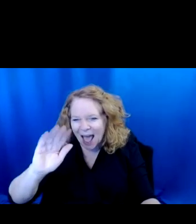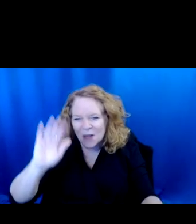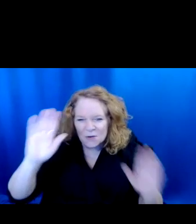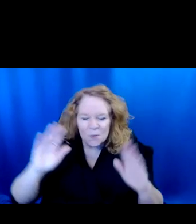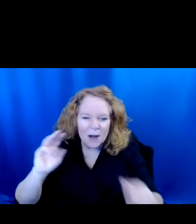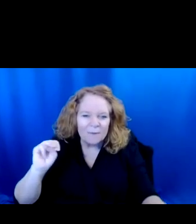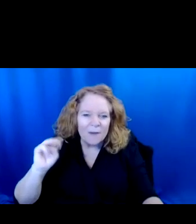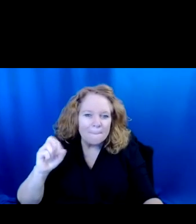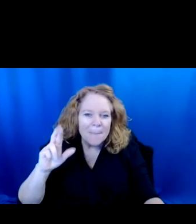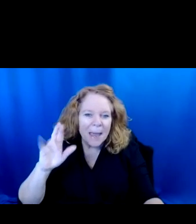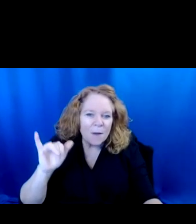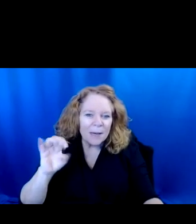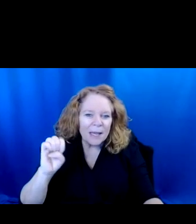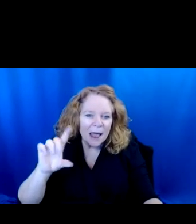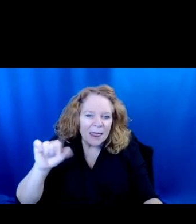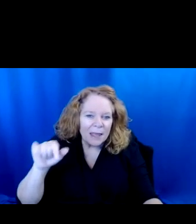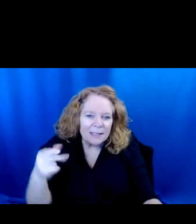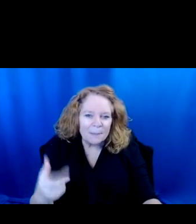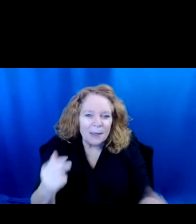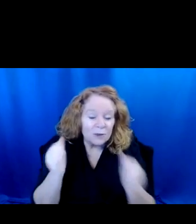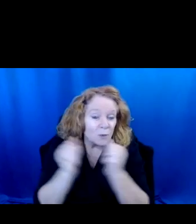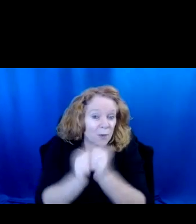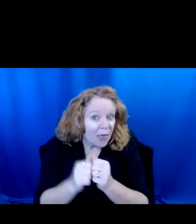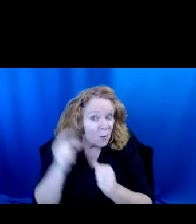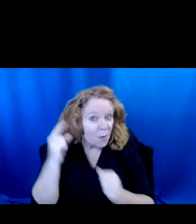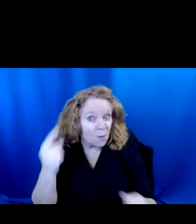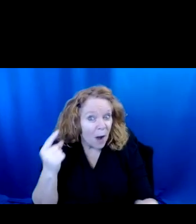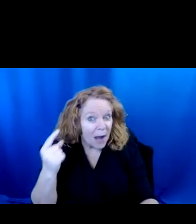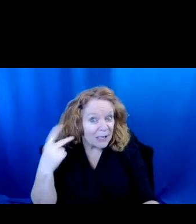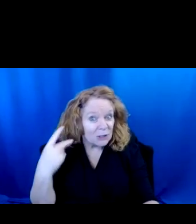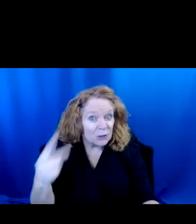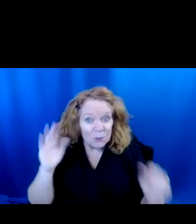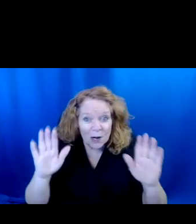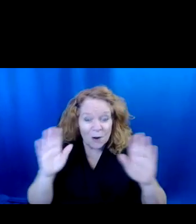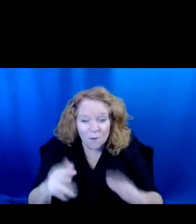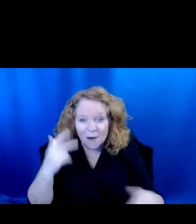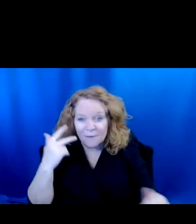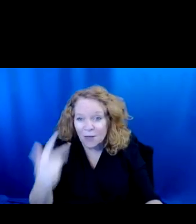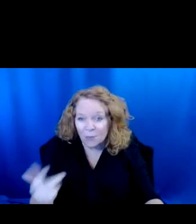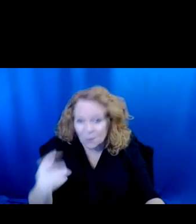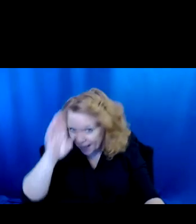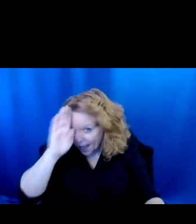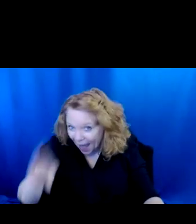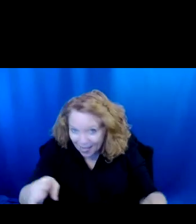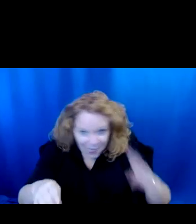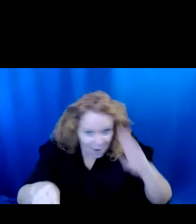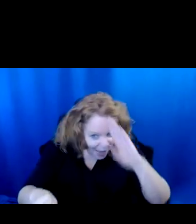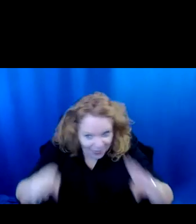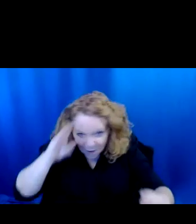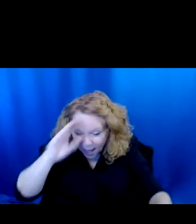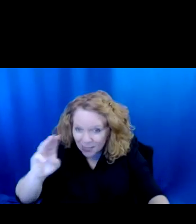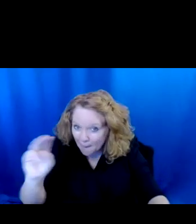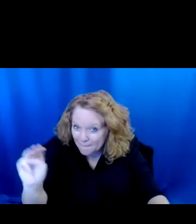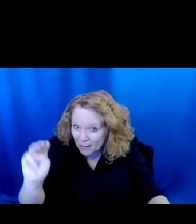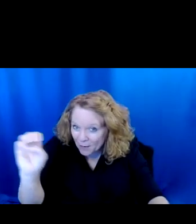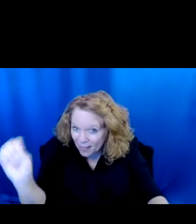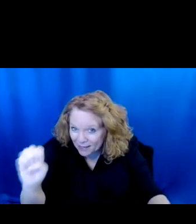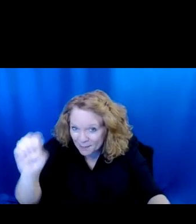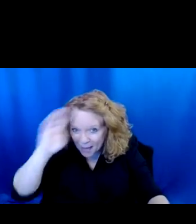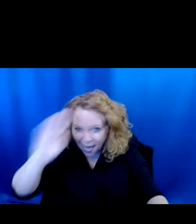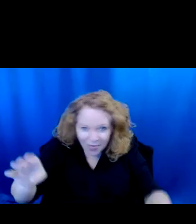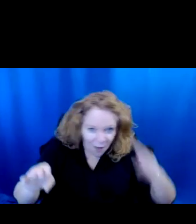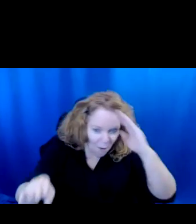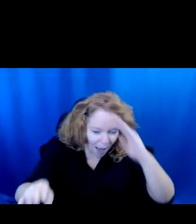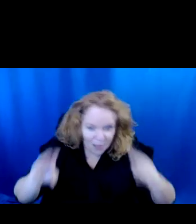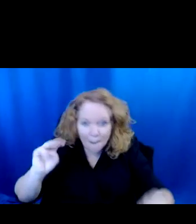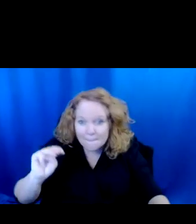Mary Elizabeth together with a one and a two and a wonderful three. Hello, Mary Elizabeth. Hello,